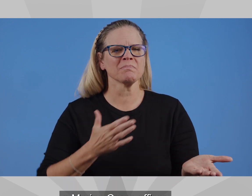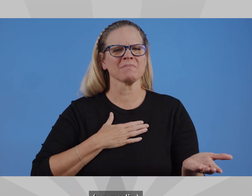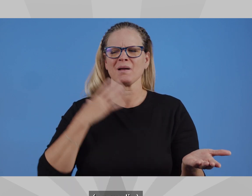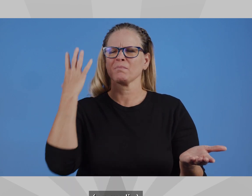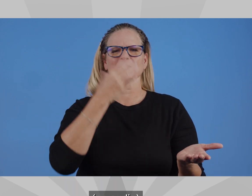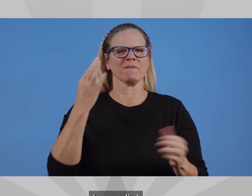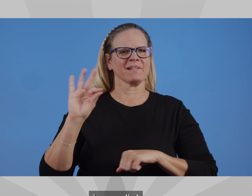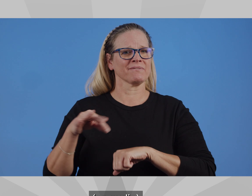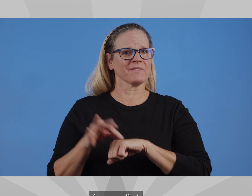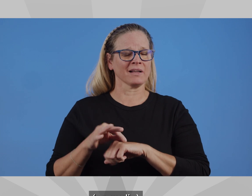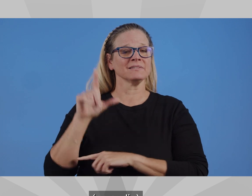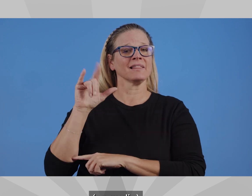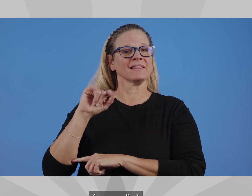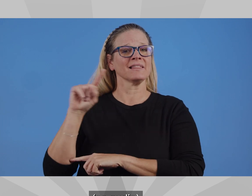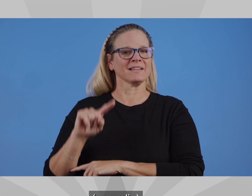officer.